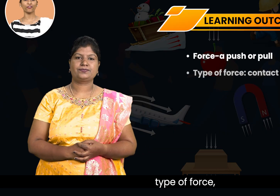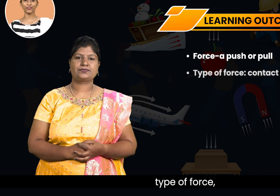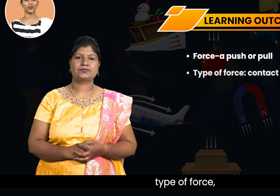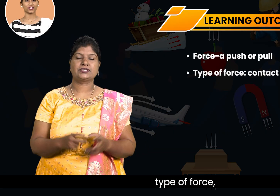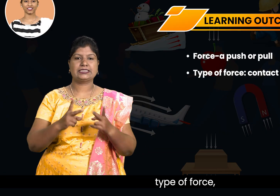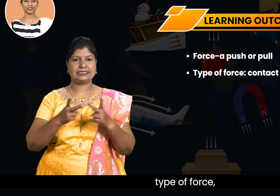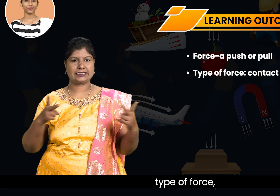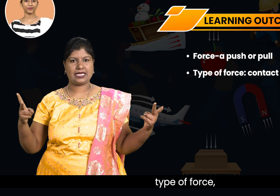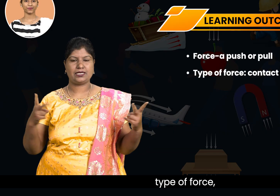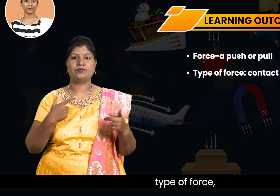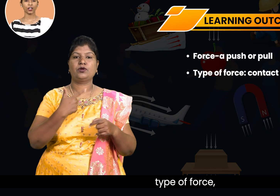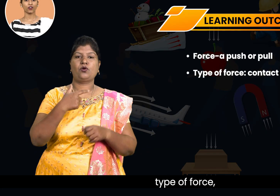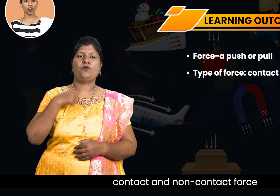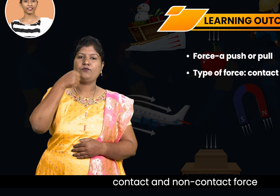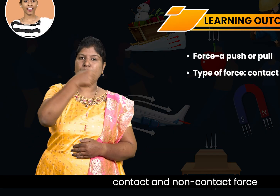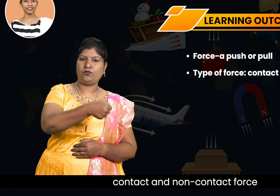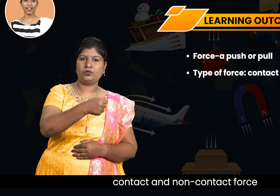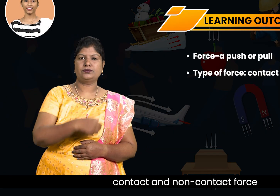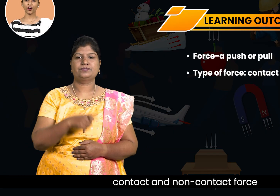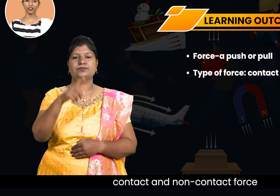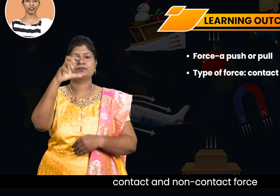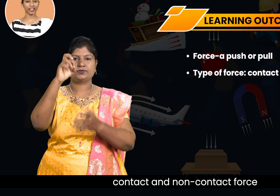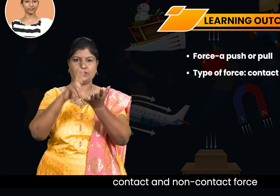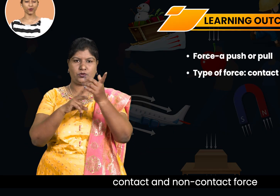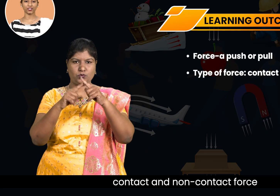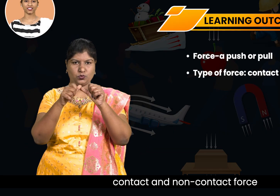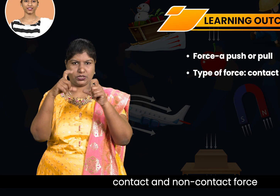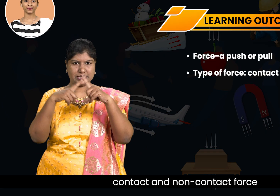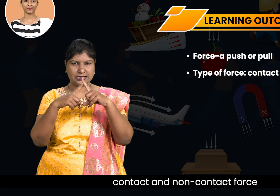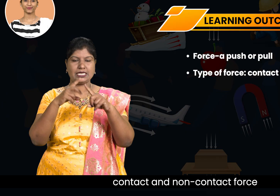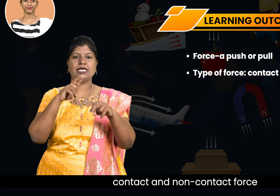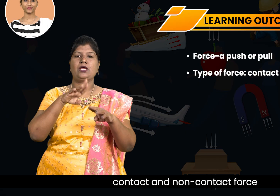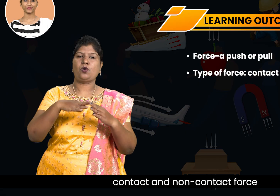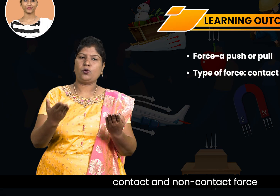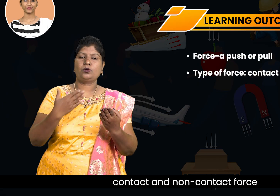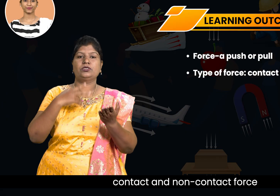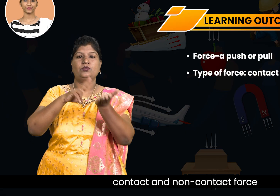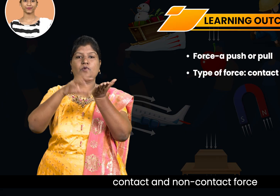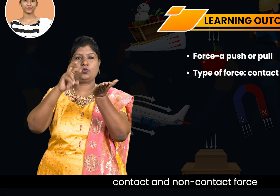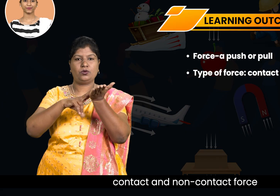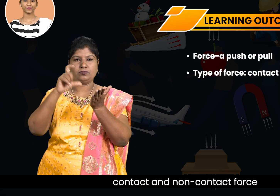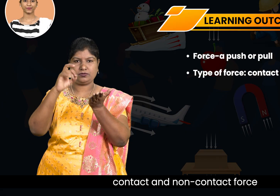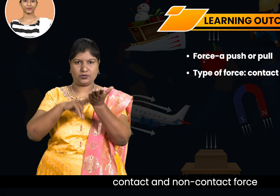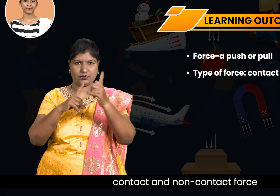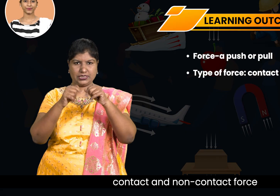Type of force, contact and non-contact force.